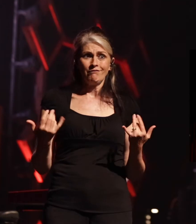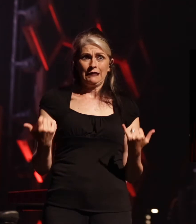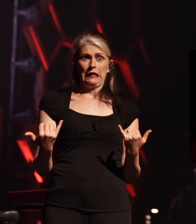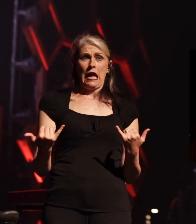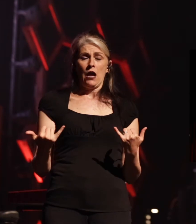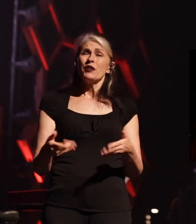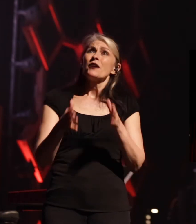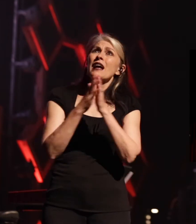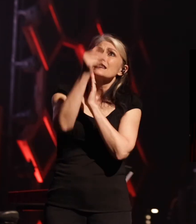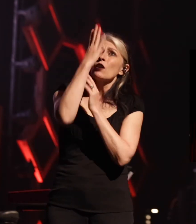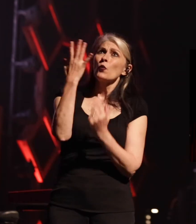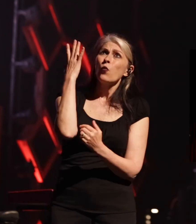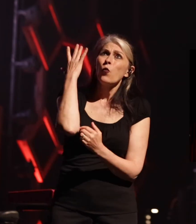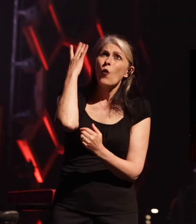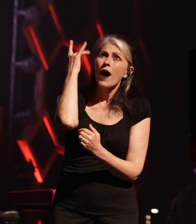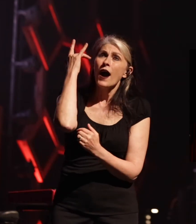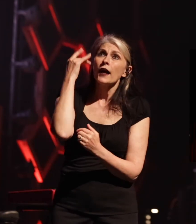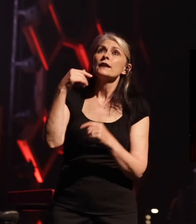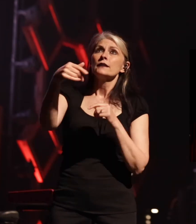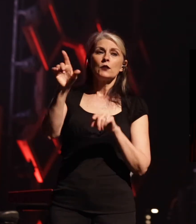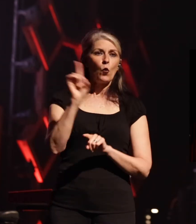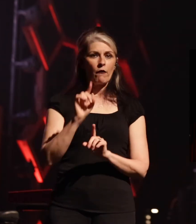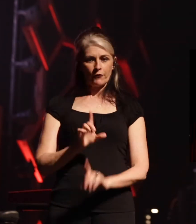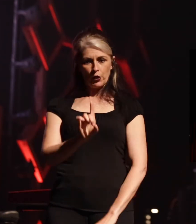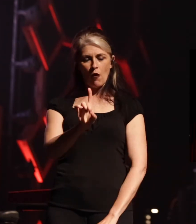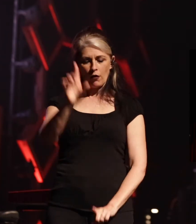He wants to meet you where you're at. That he wants